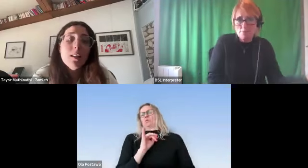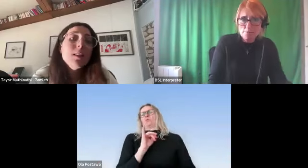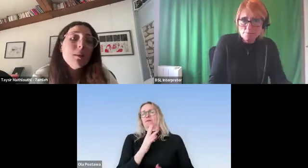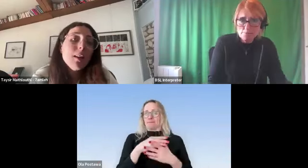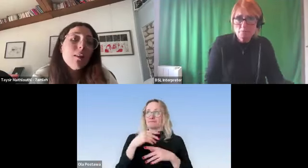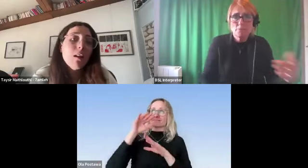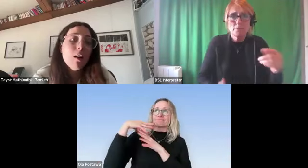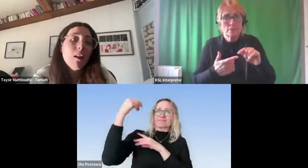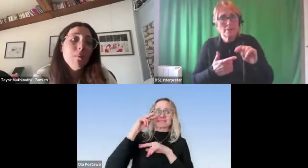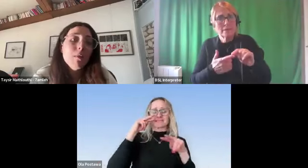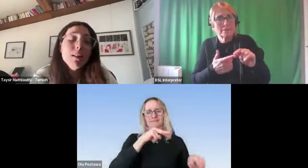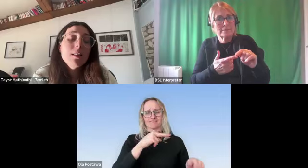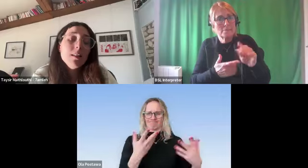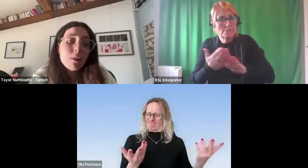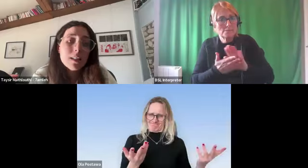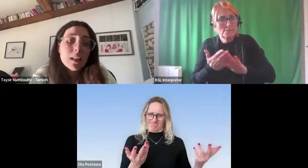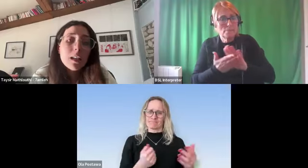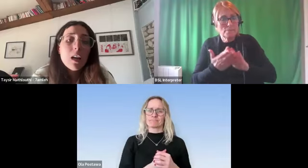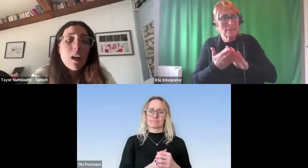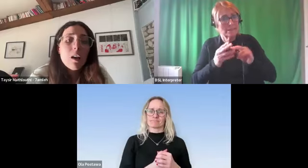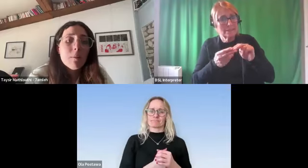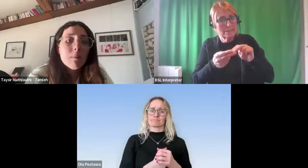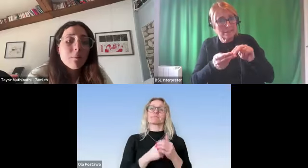are seeing that this is increasing.